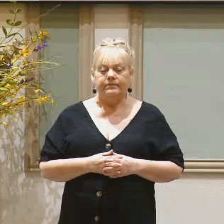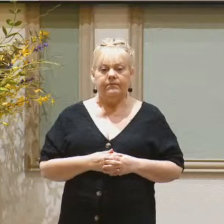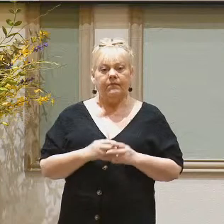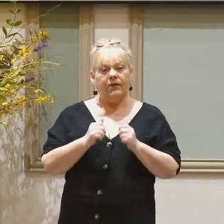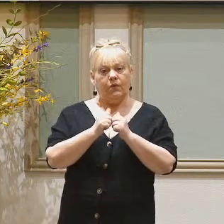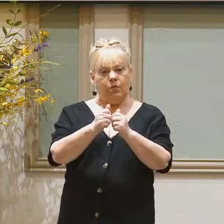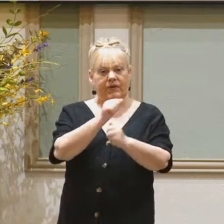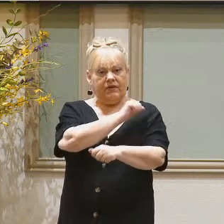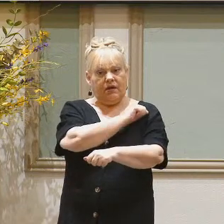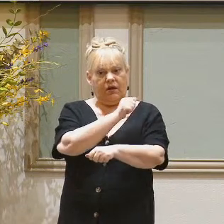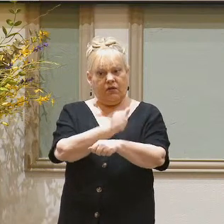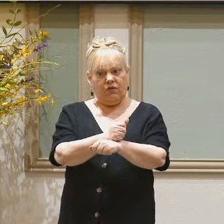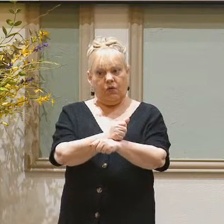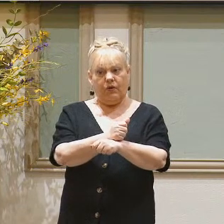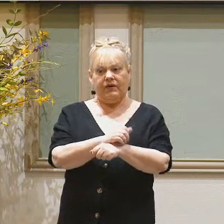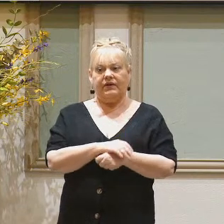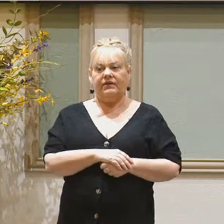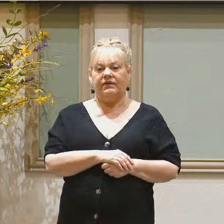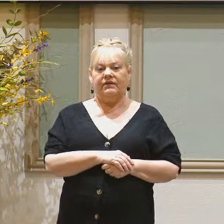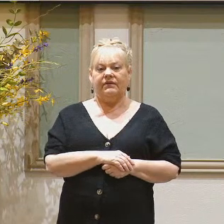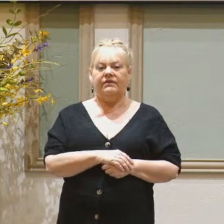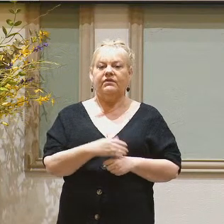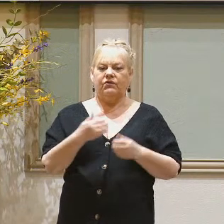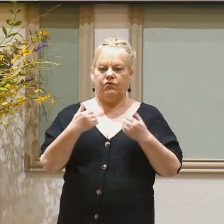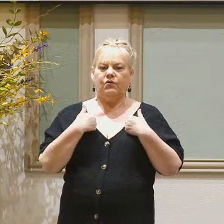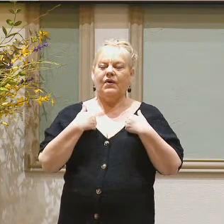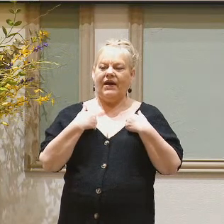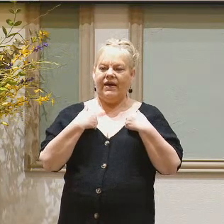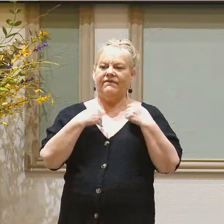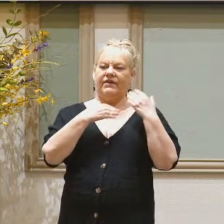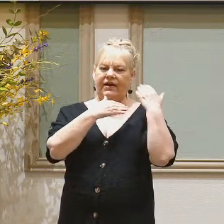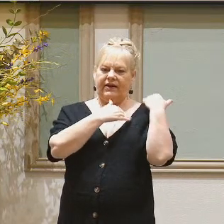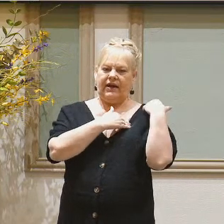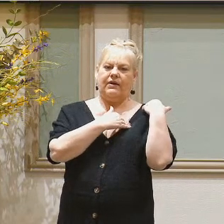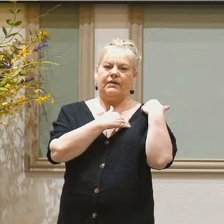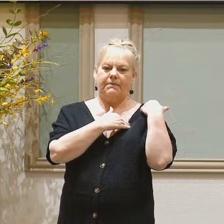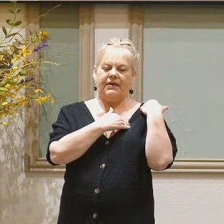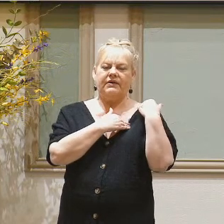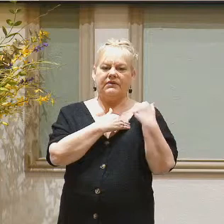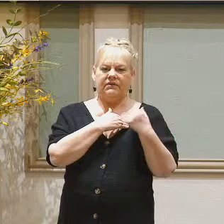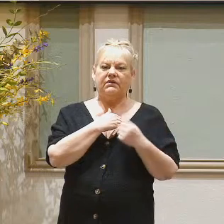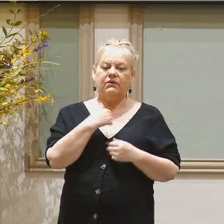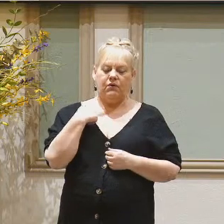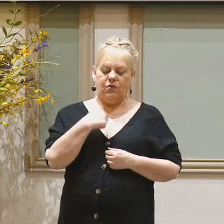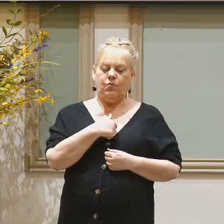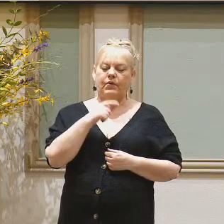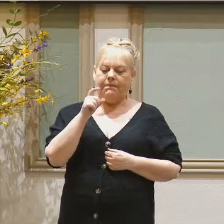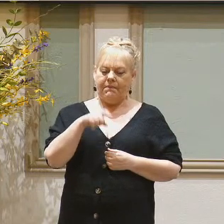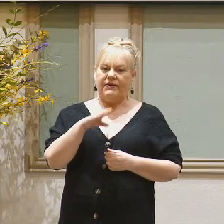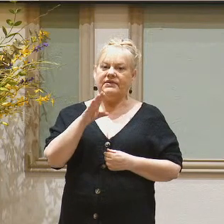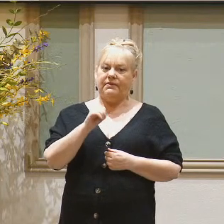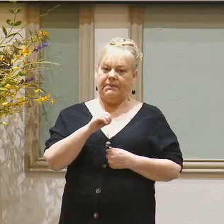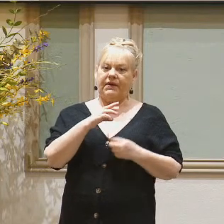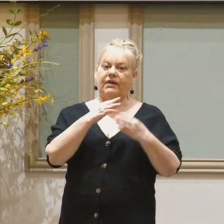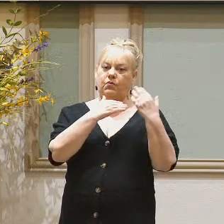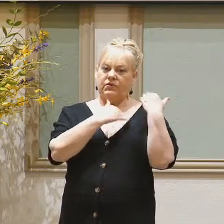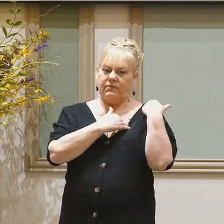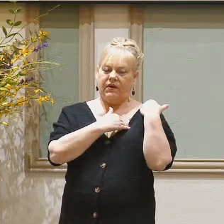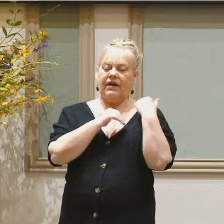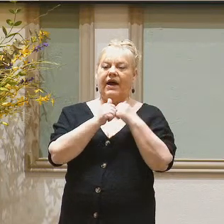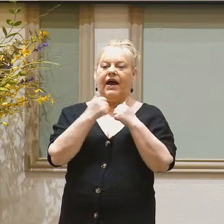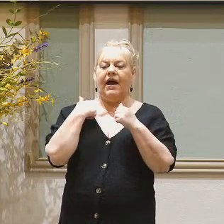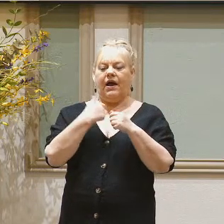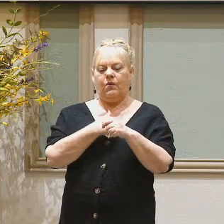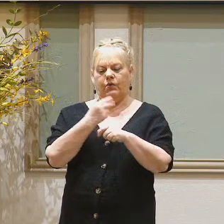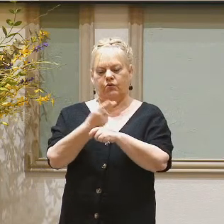With authority comes accountability. We will be held accountable for how we